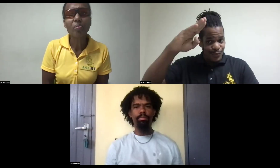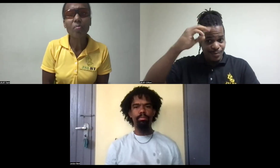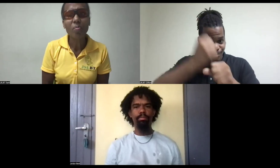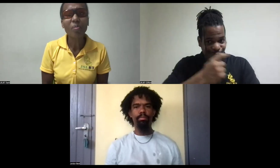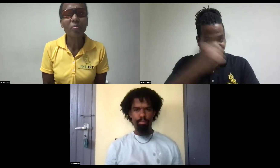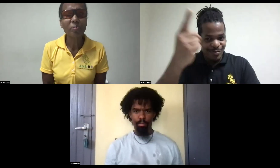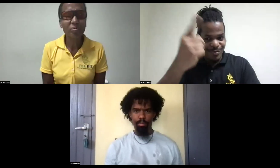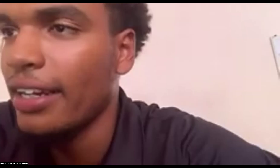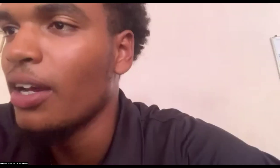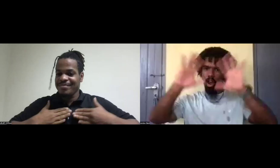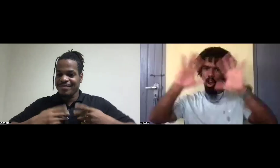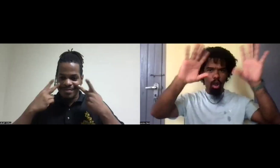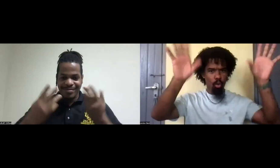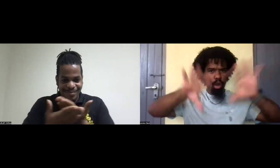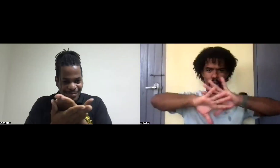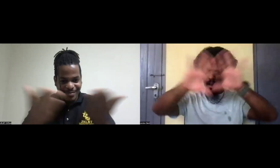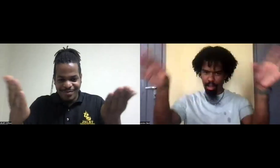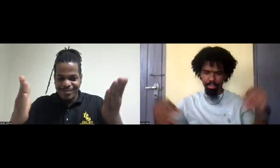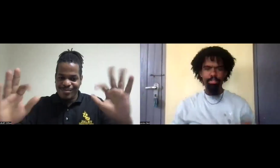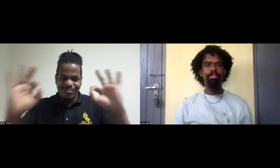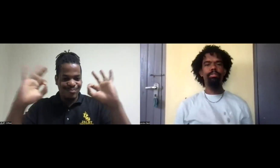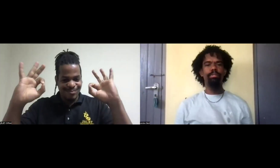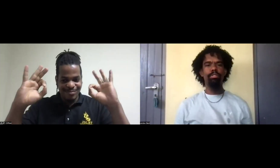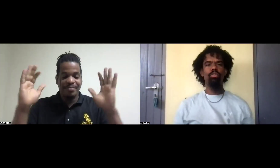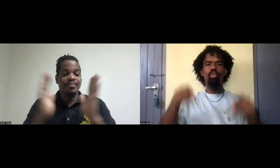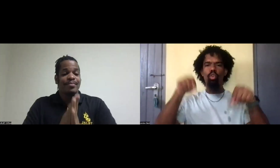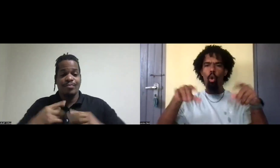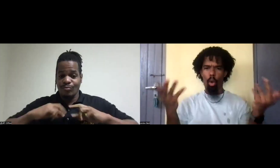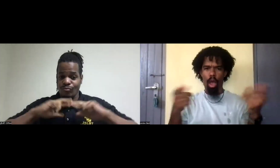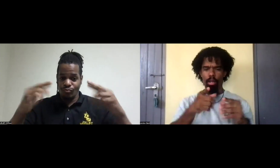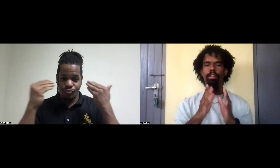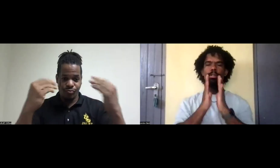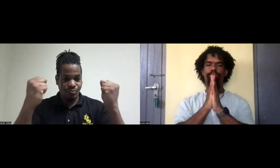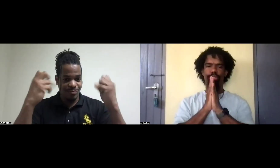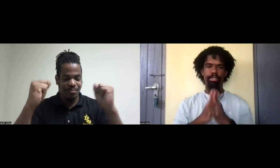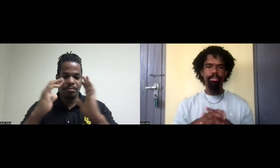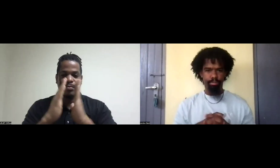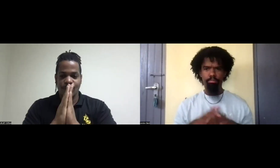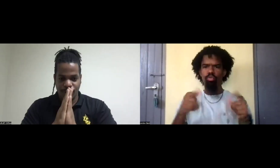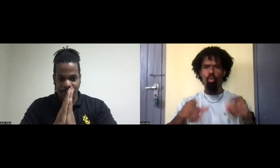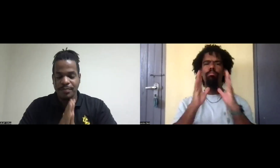spotlighted. All right, so hello everyone. I'm happy to see you. All right, so already I'm going to